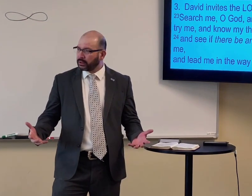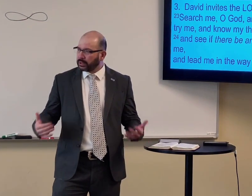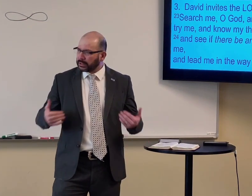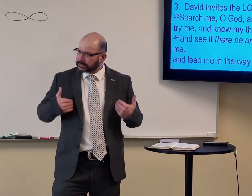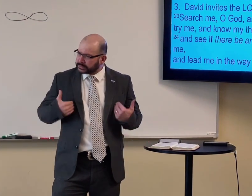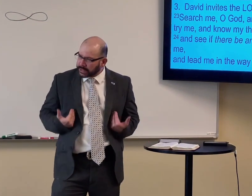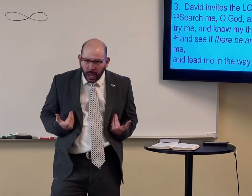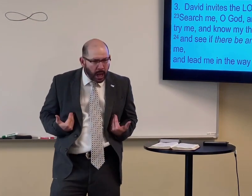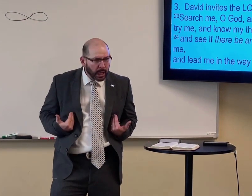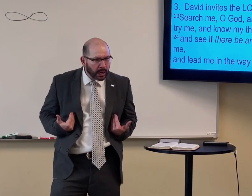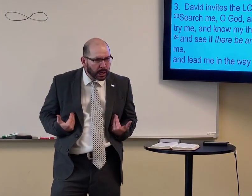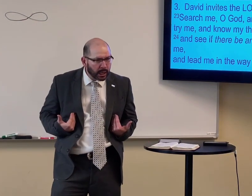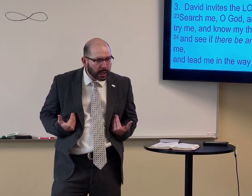And you're tired.